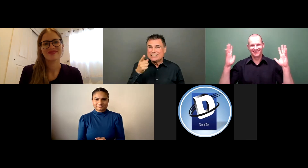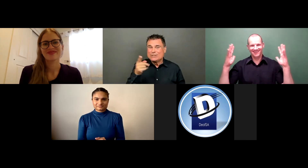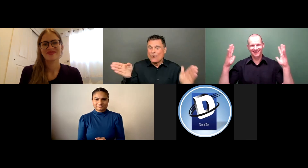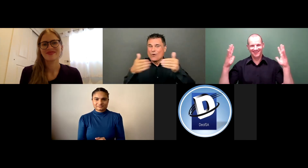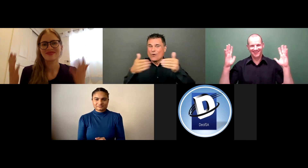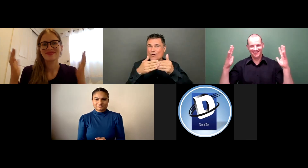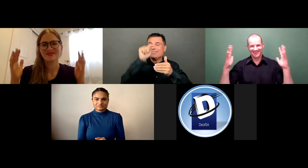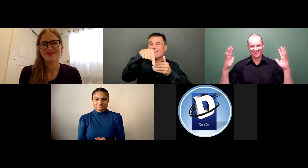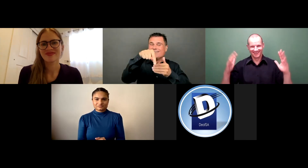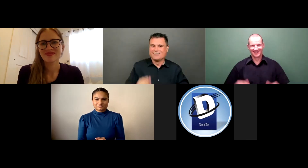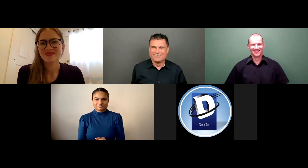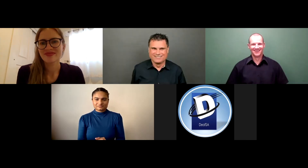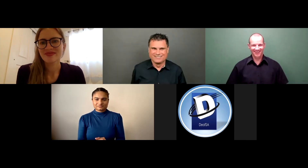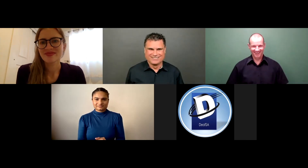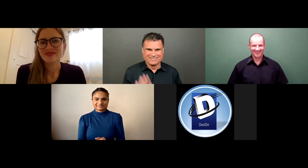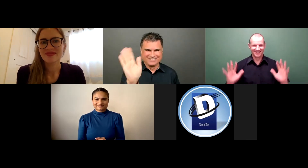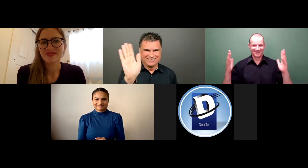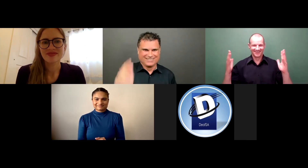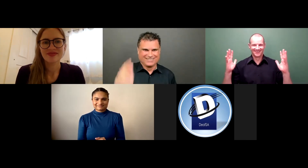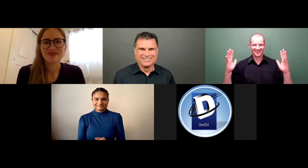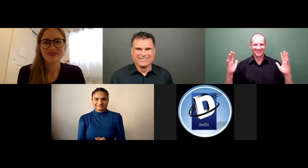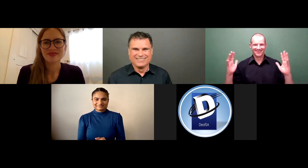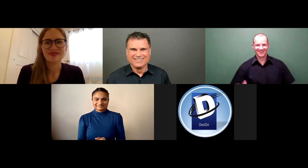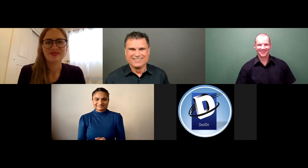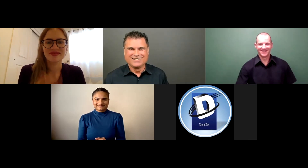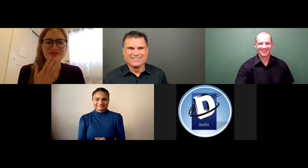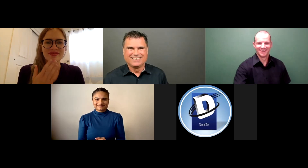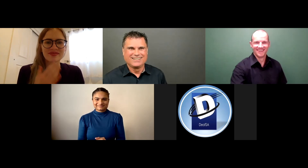then thank you so much. And though we close the session, we're now